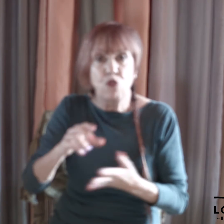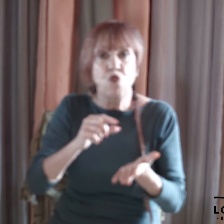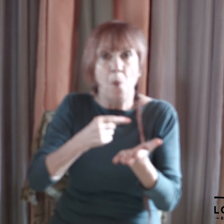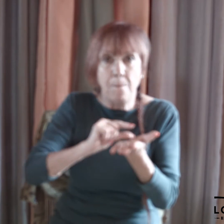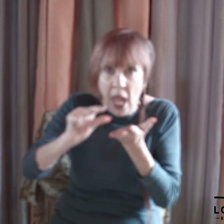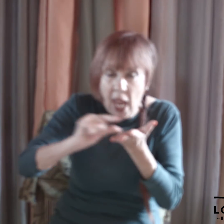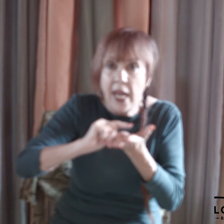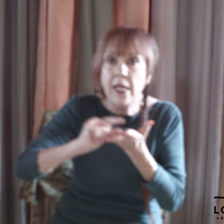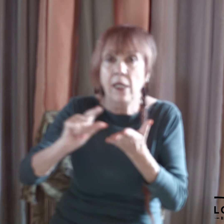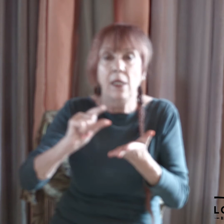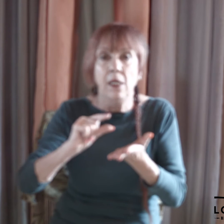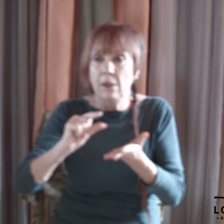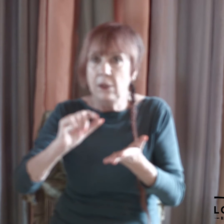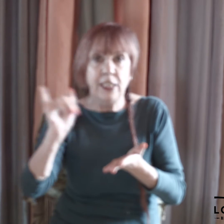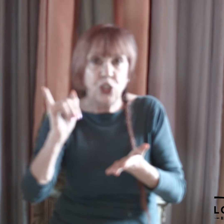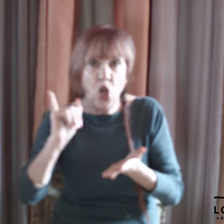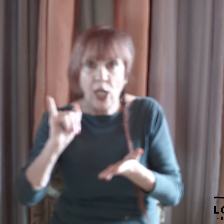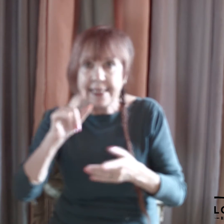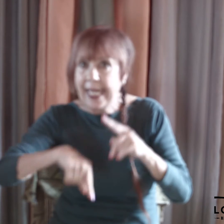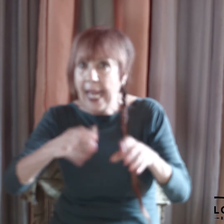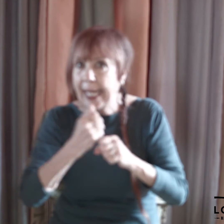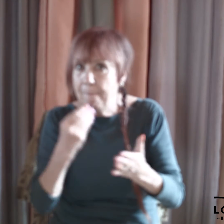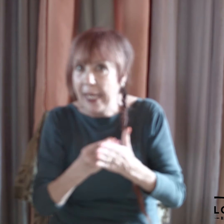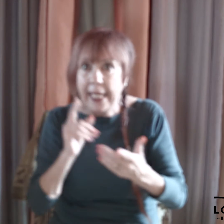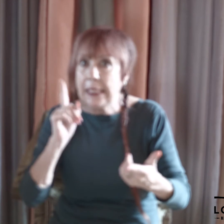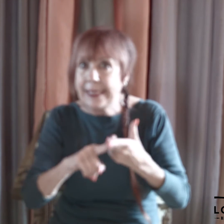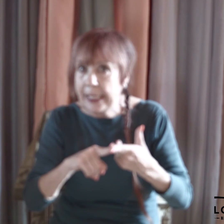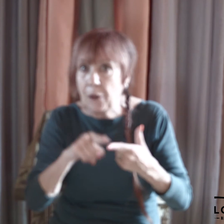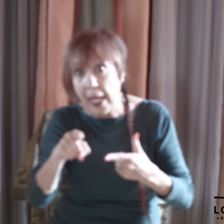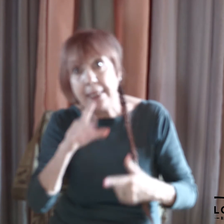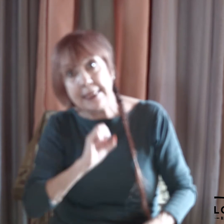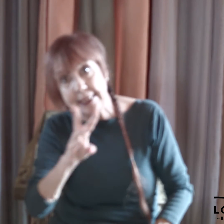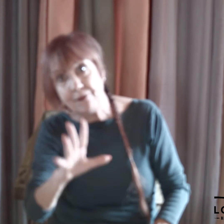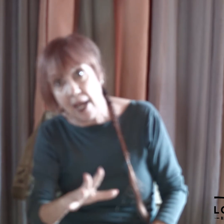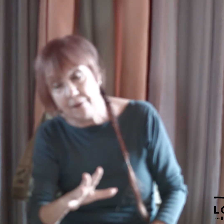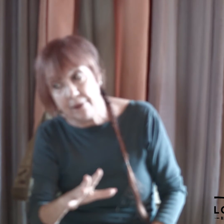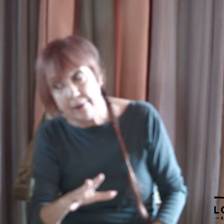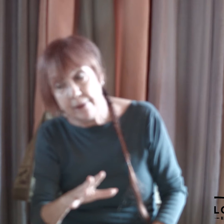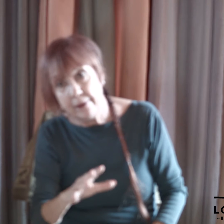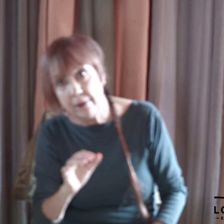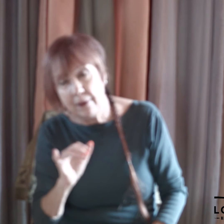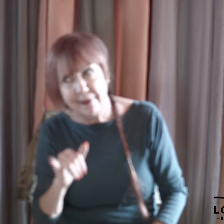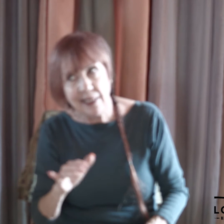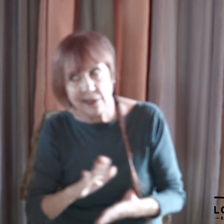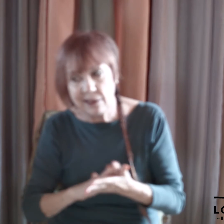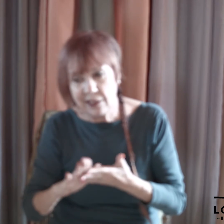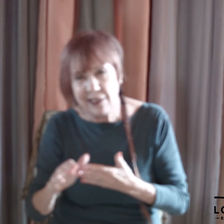system that they can't collect on until they're 65. I'll be the kindest I can be to him. But insurance